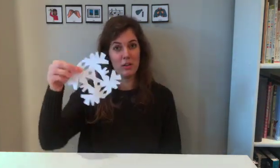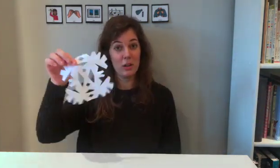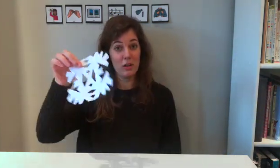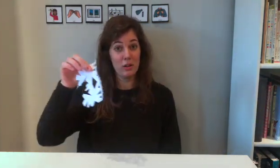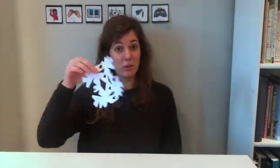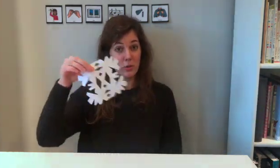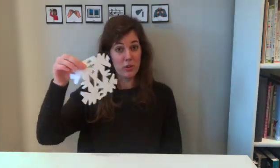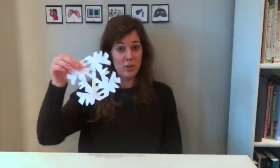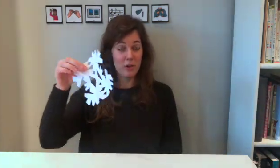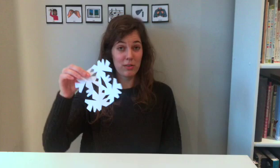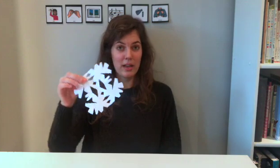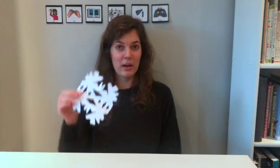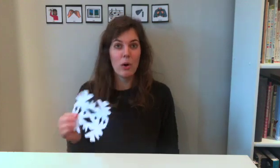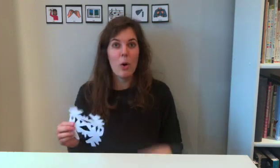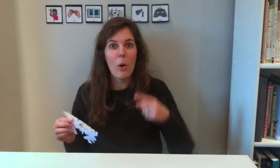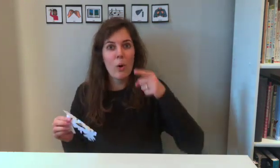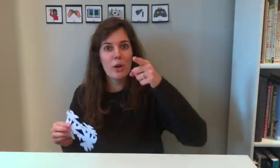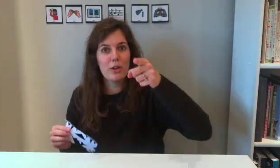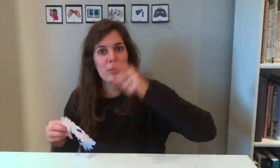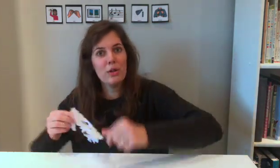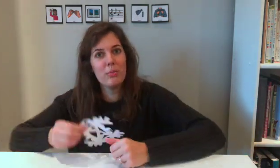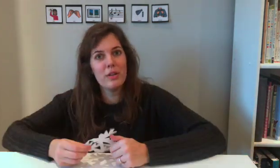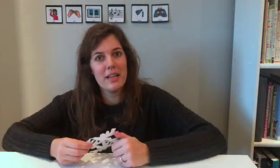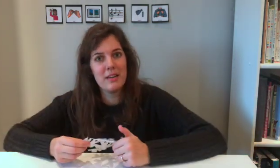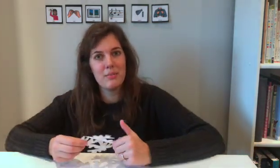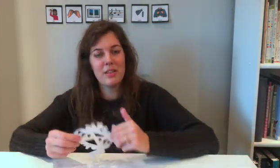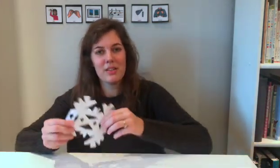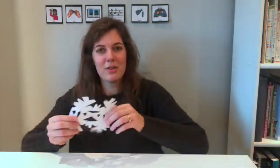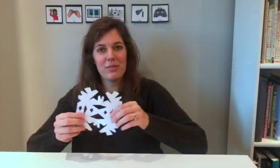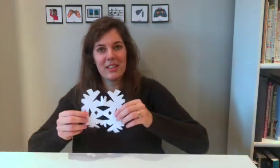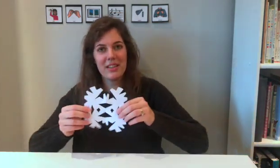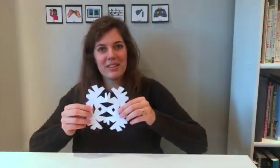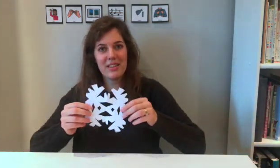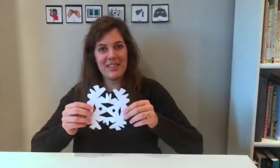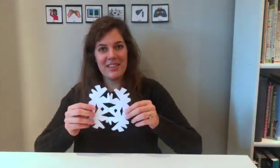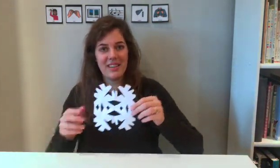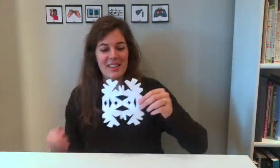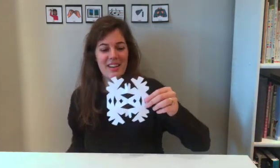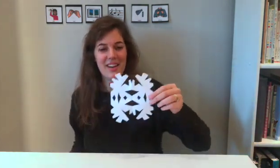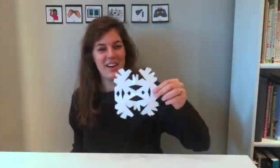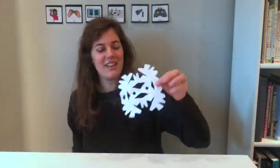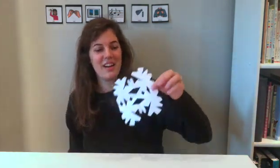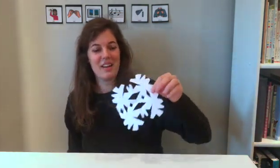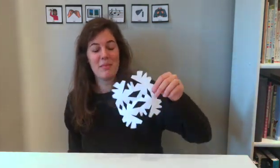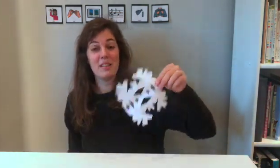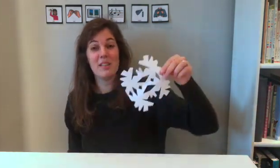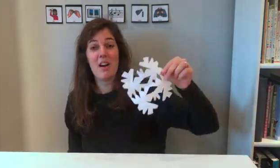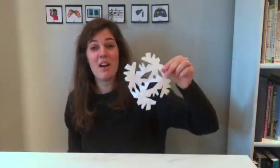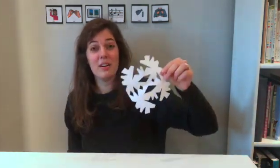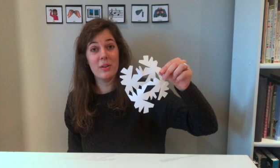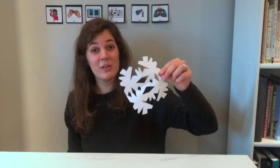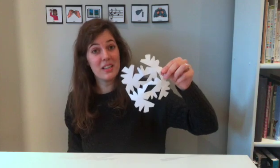can use a snowflake, or you could pretend to be a snowflake too. Are you ready? My song goes like